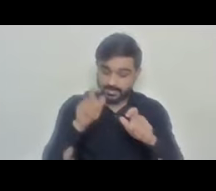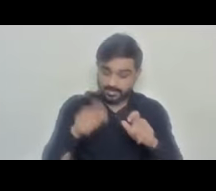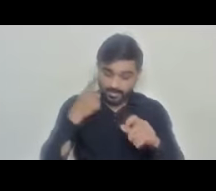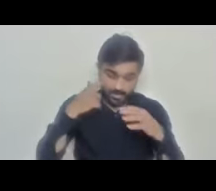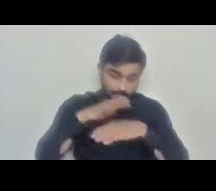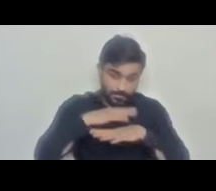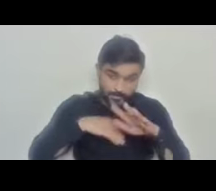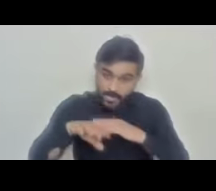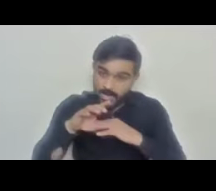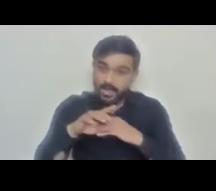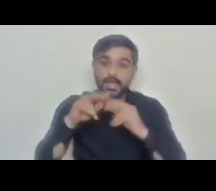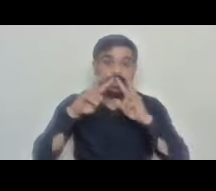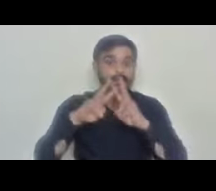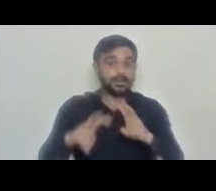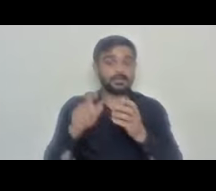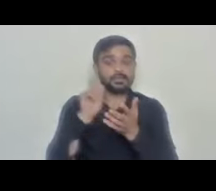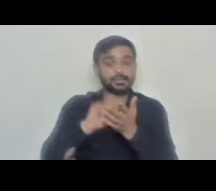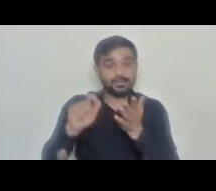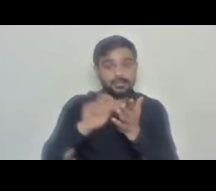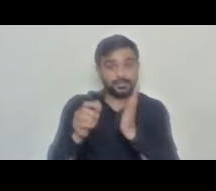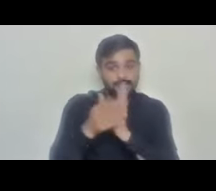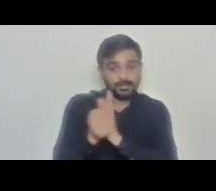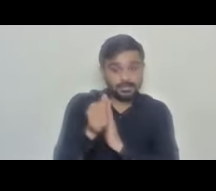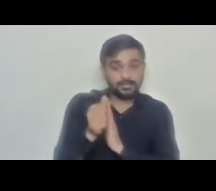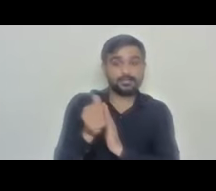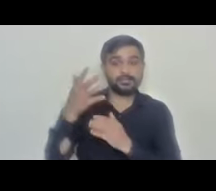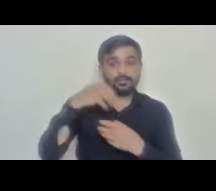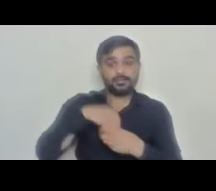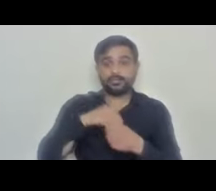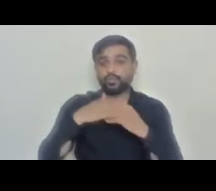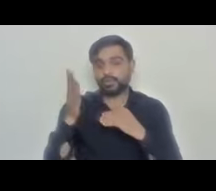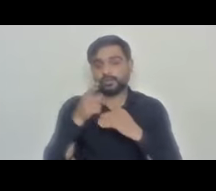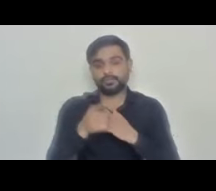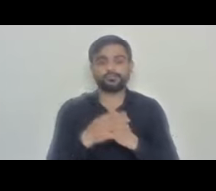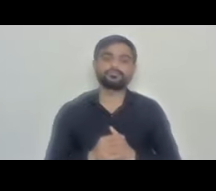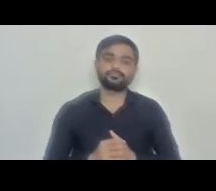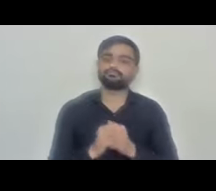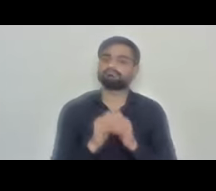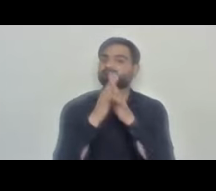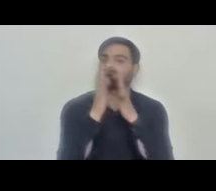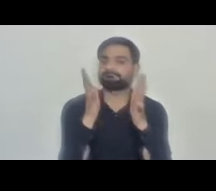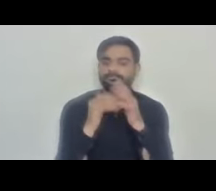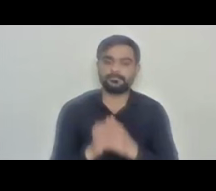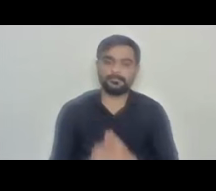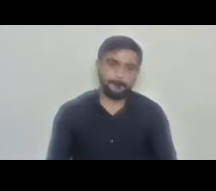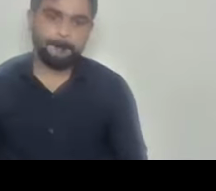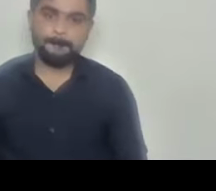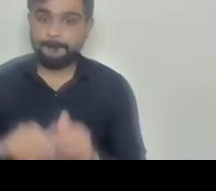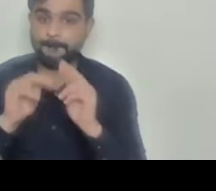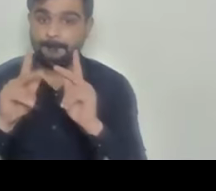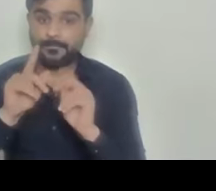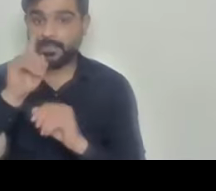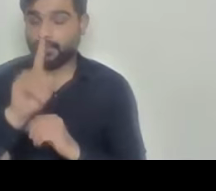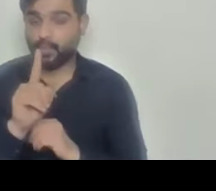to become a researcher, writing is a skill that will come handy to you a lot. Okay, and this is